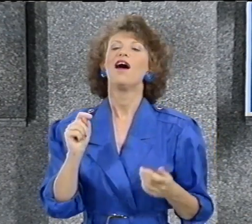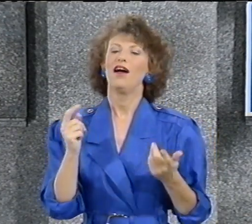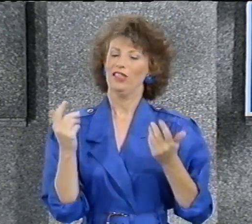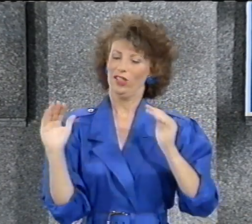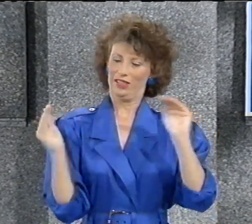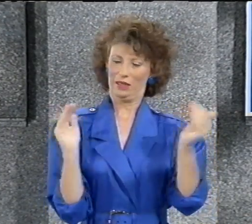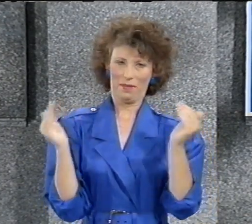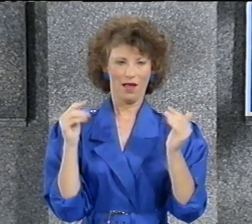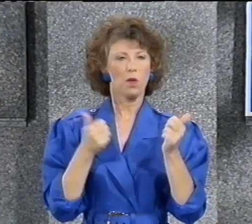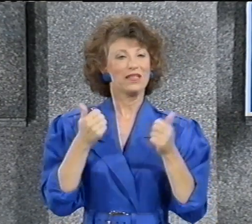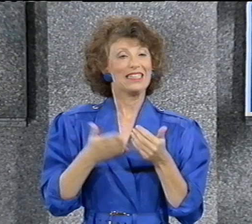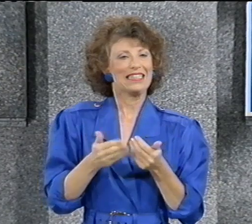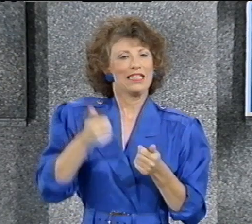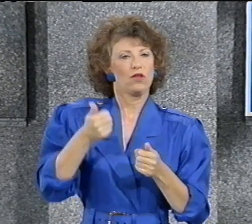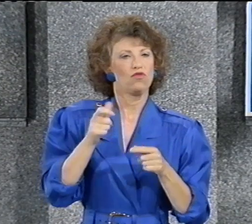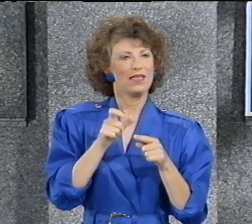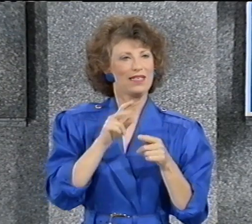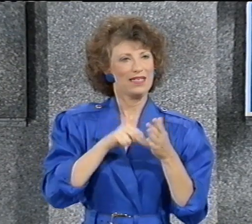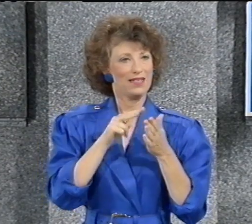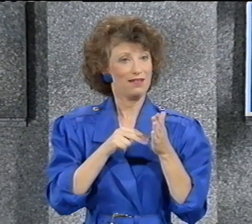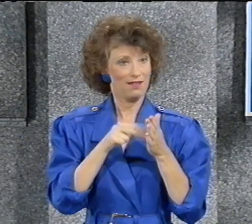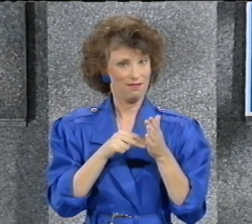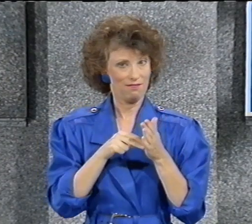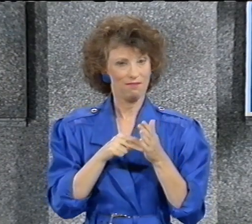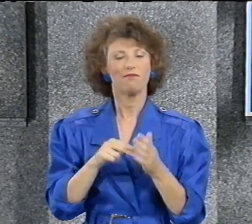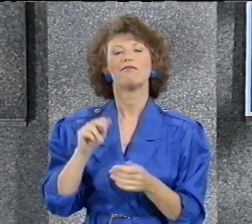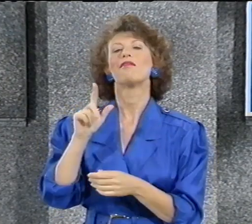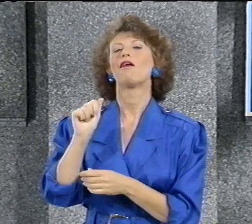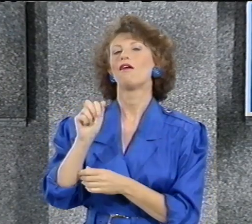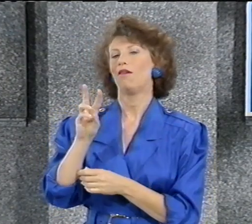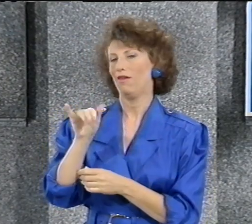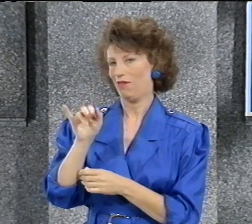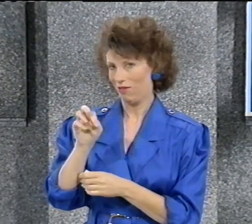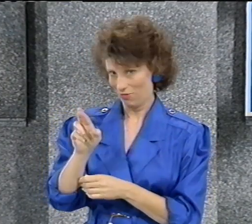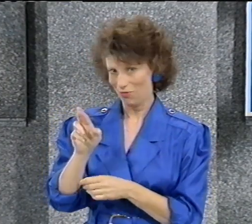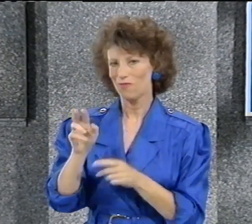Lawyer is easier to read than seat because it has more shape change.